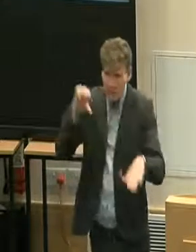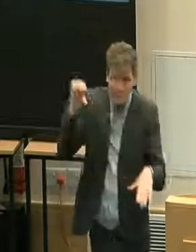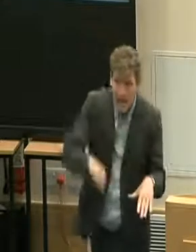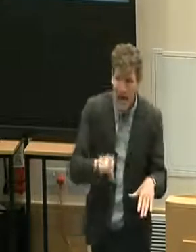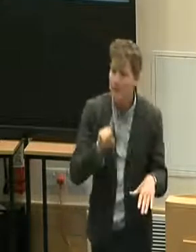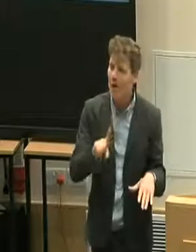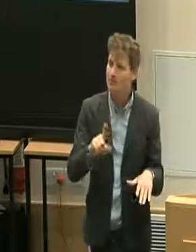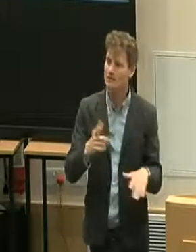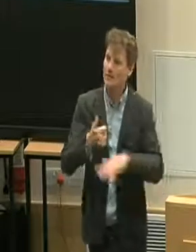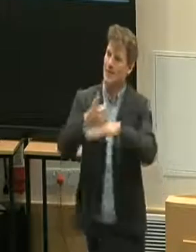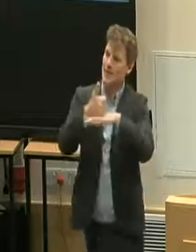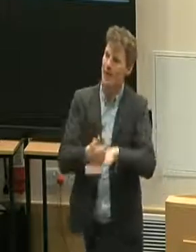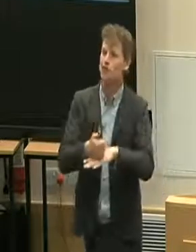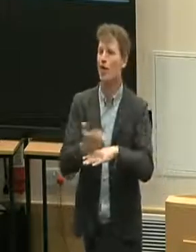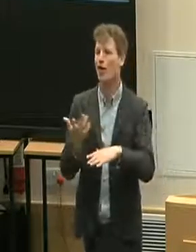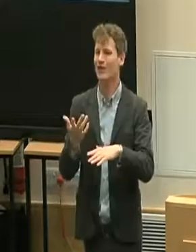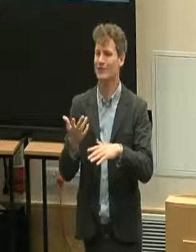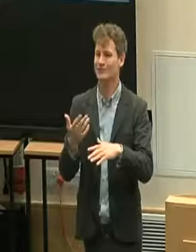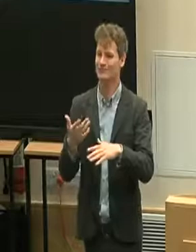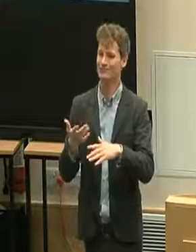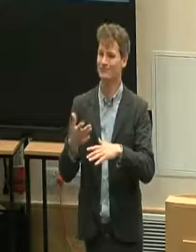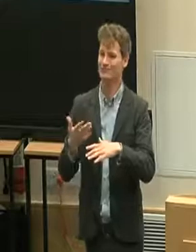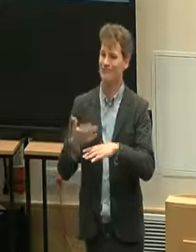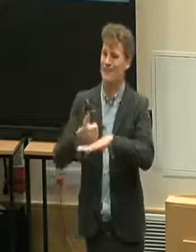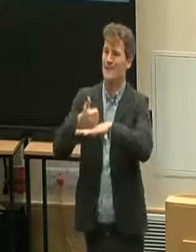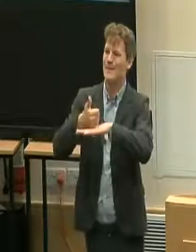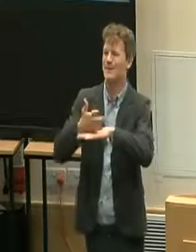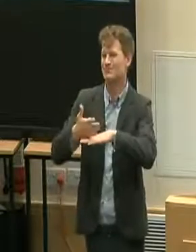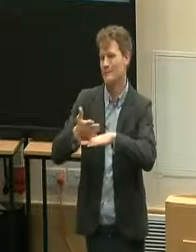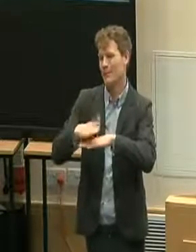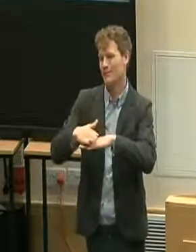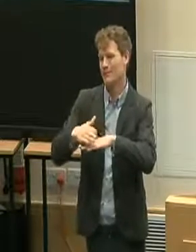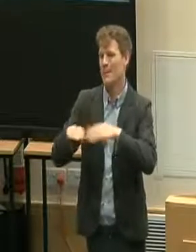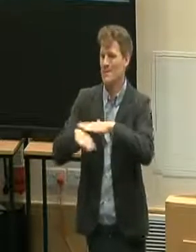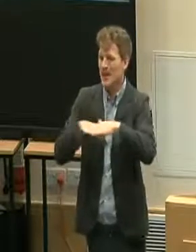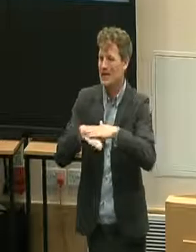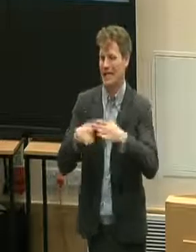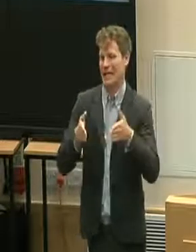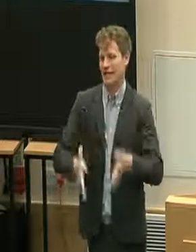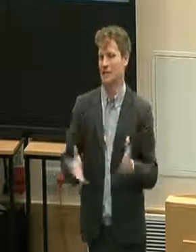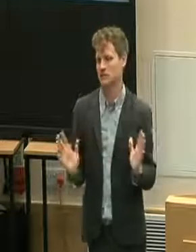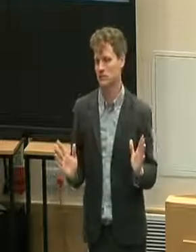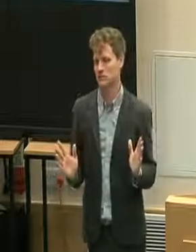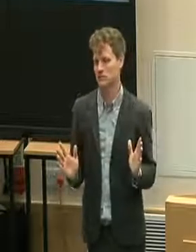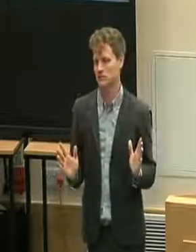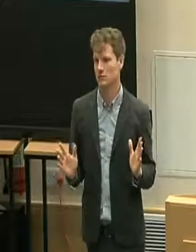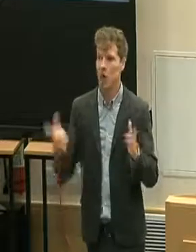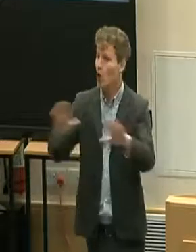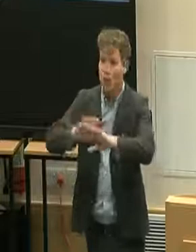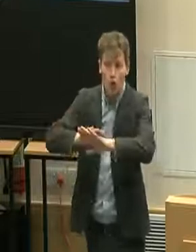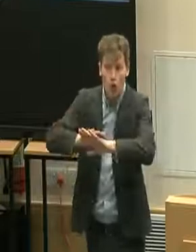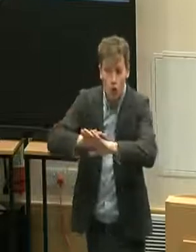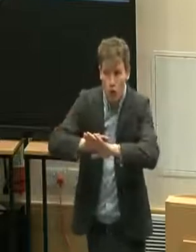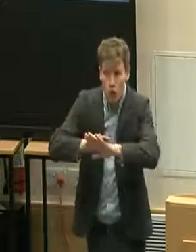concrete needs have to be met without the overlay of human rights. So it is an